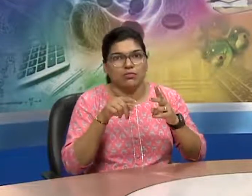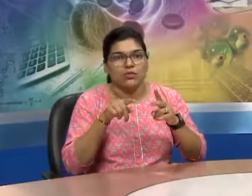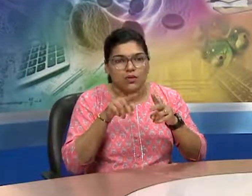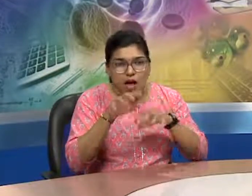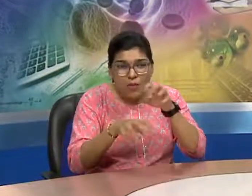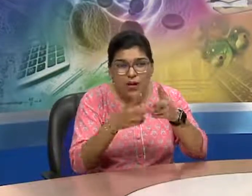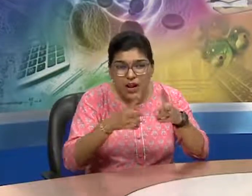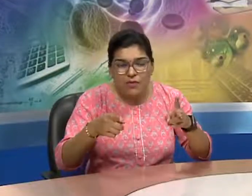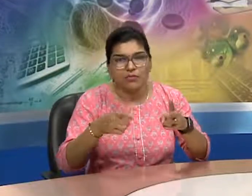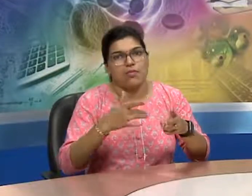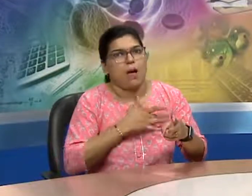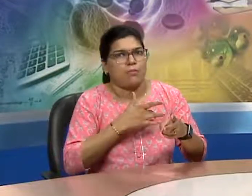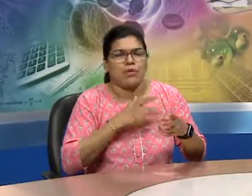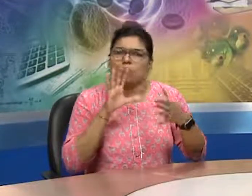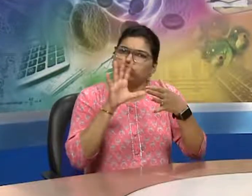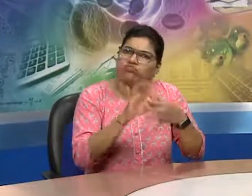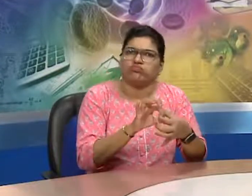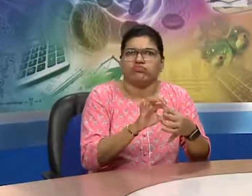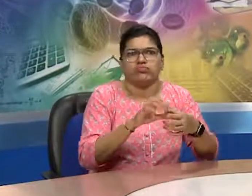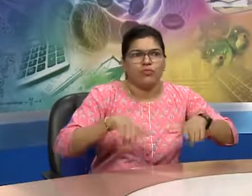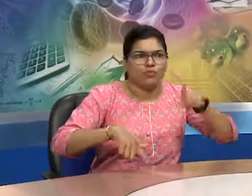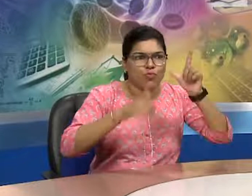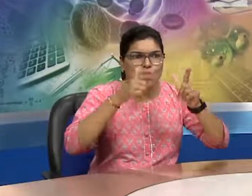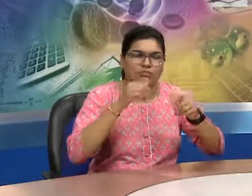The image shows the nature of human beings.